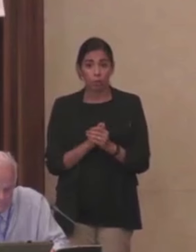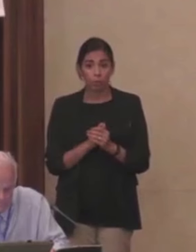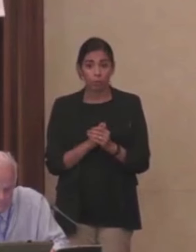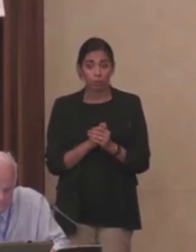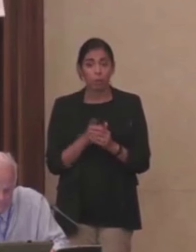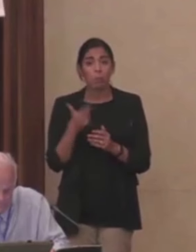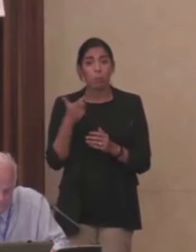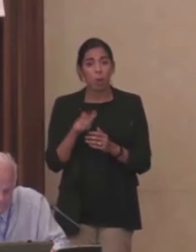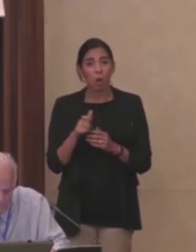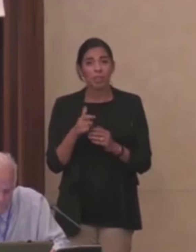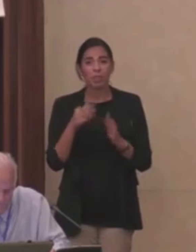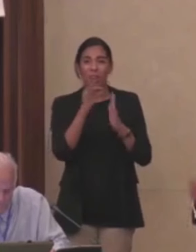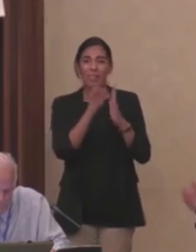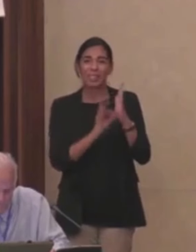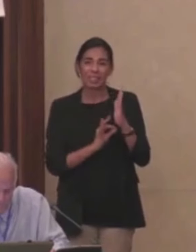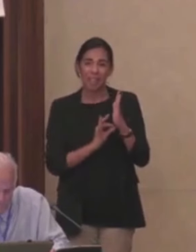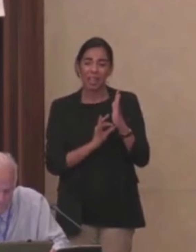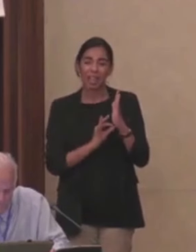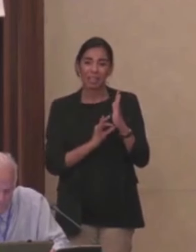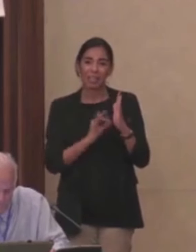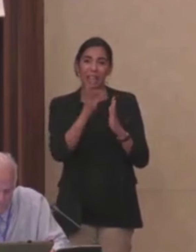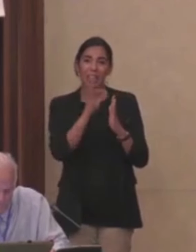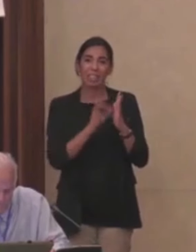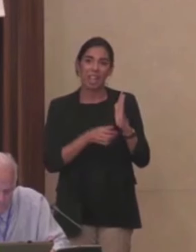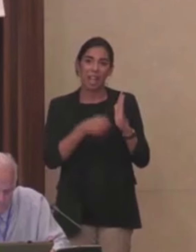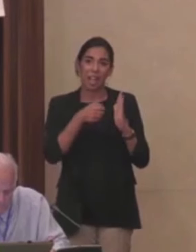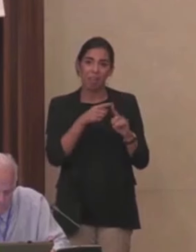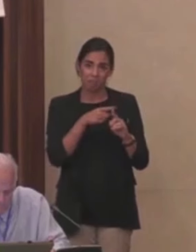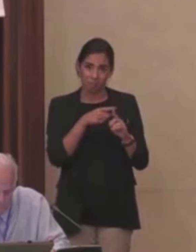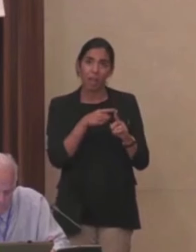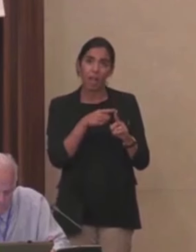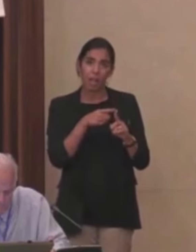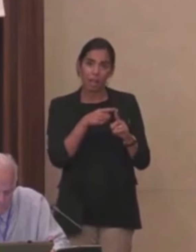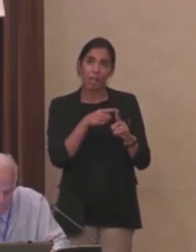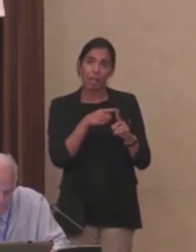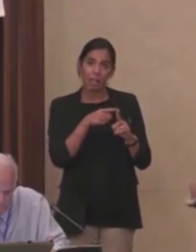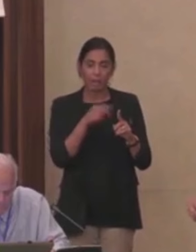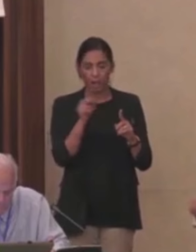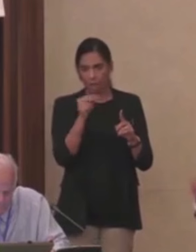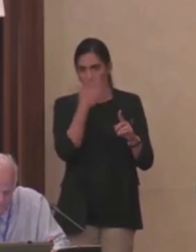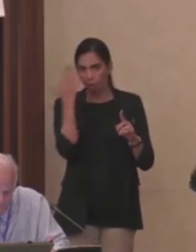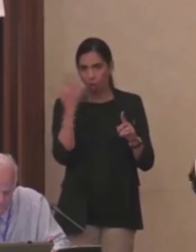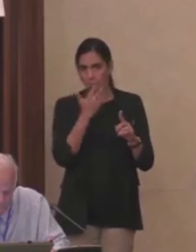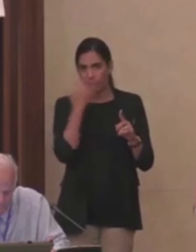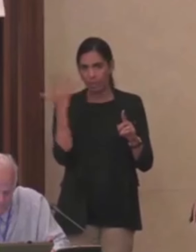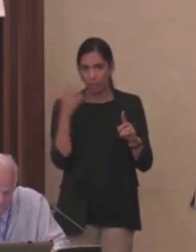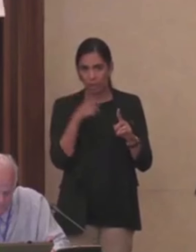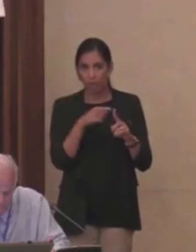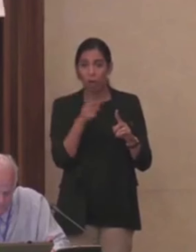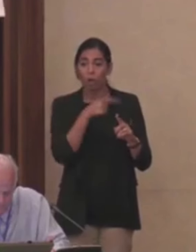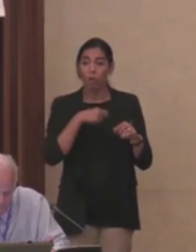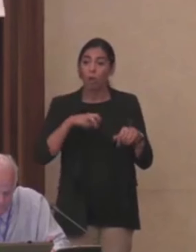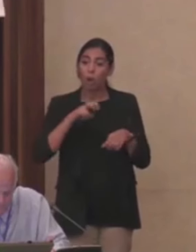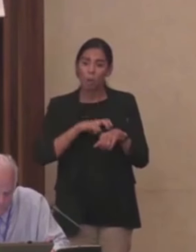because completely anonymously, through number codes, the doctors